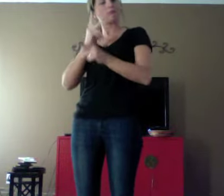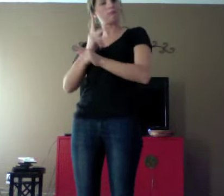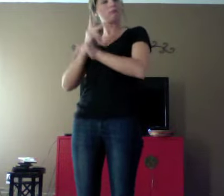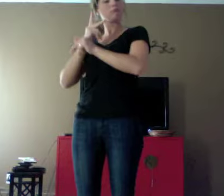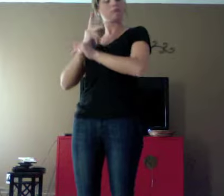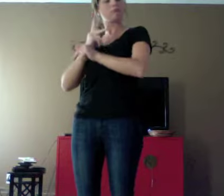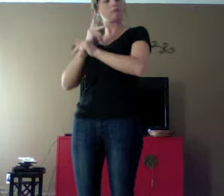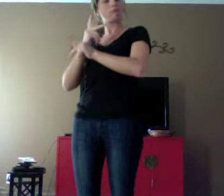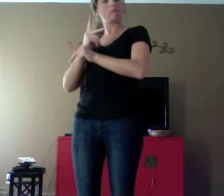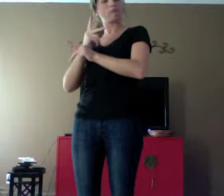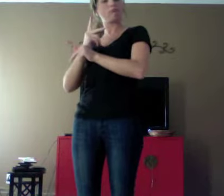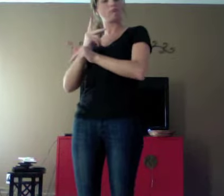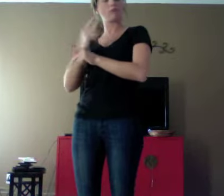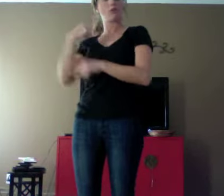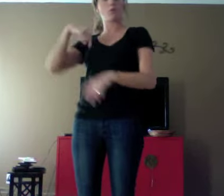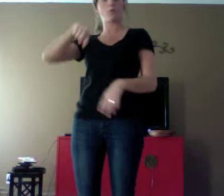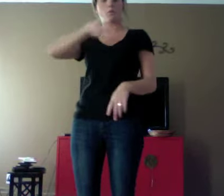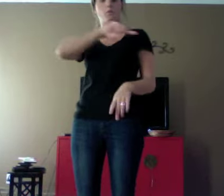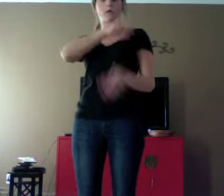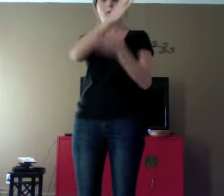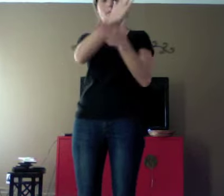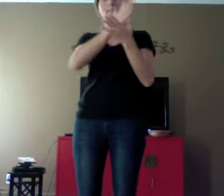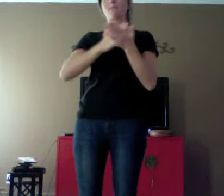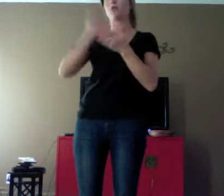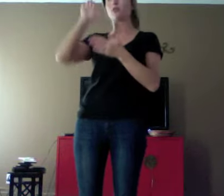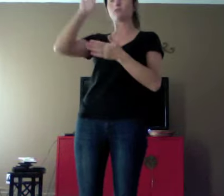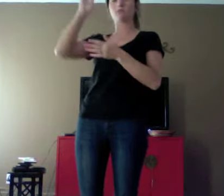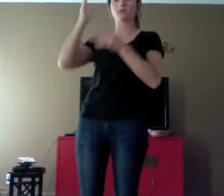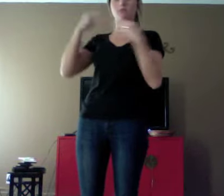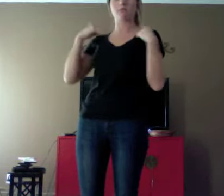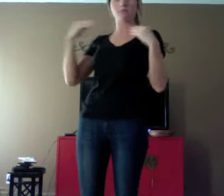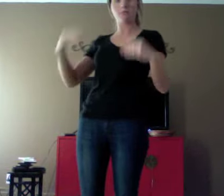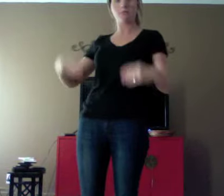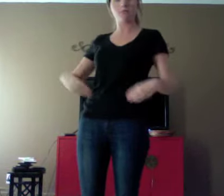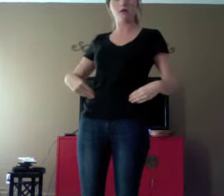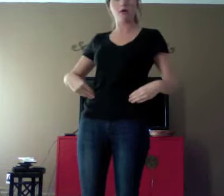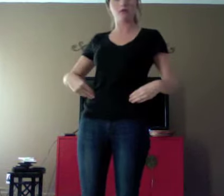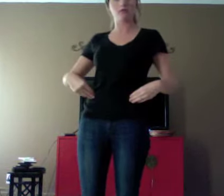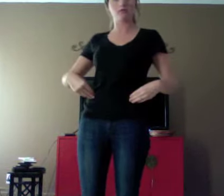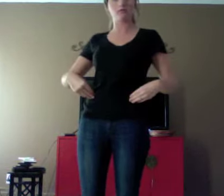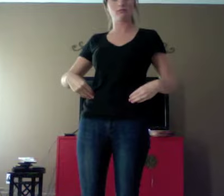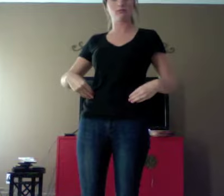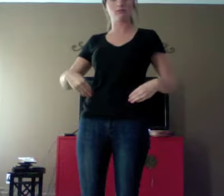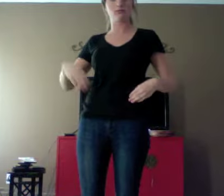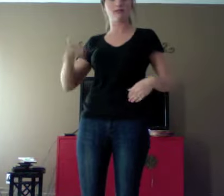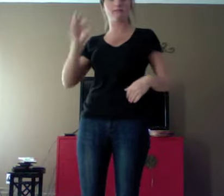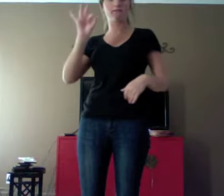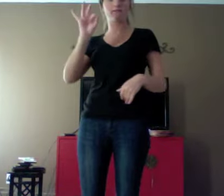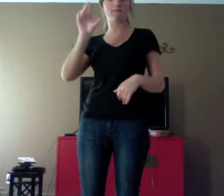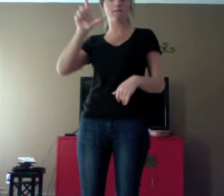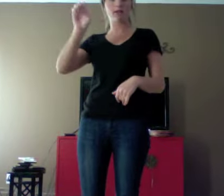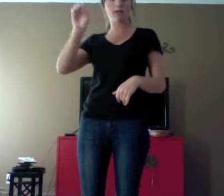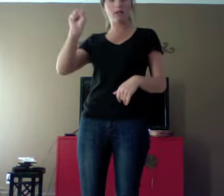members of his body and of his flesh and of his bones. For this reason a man shall leave his father and mother